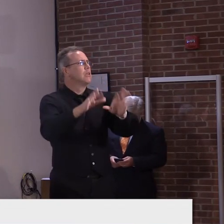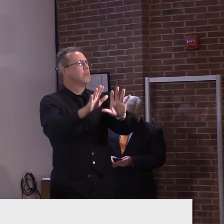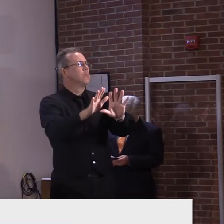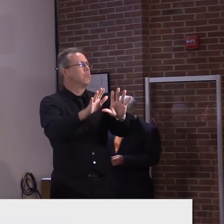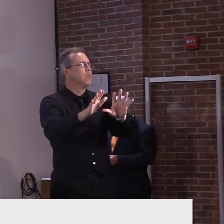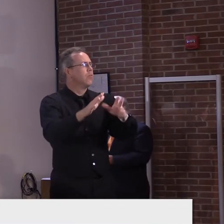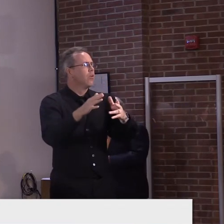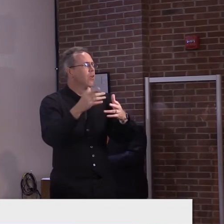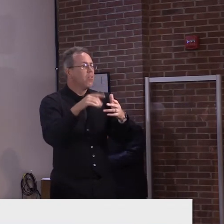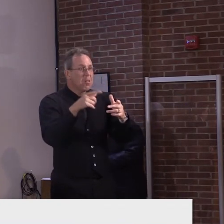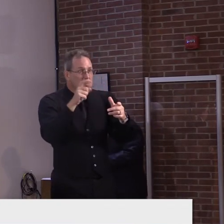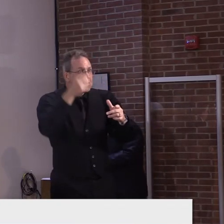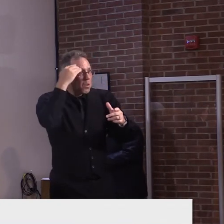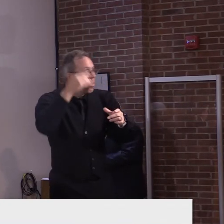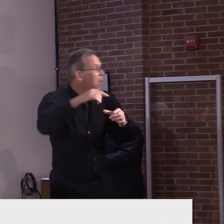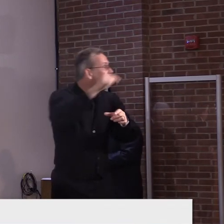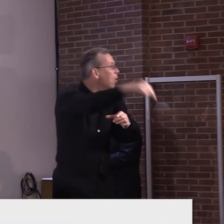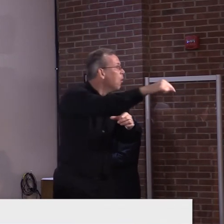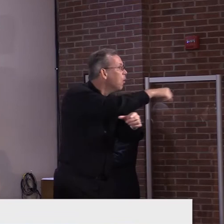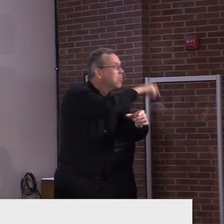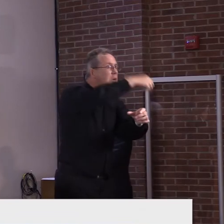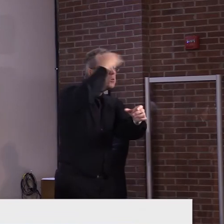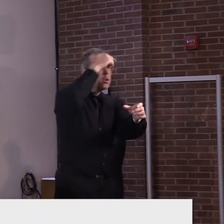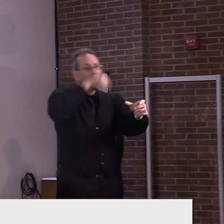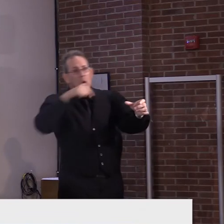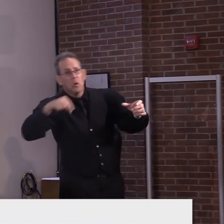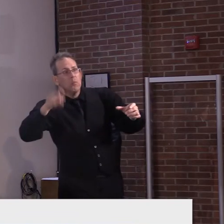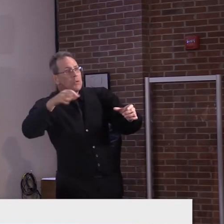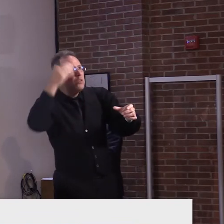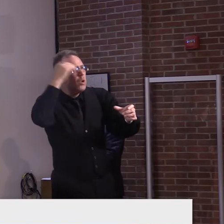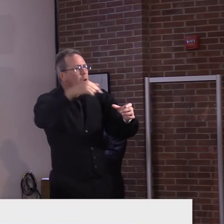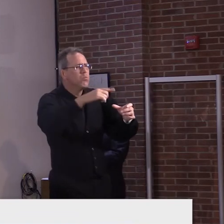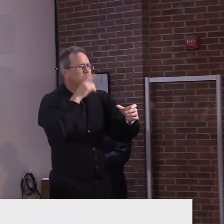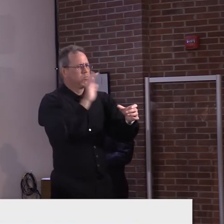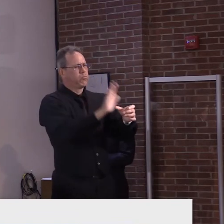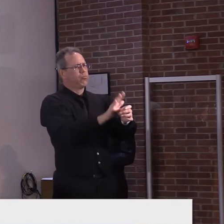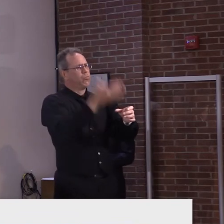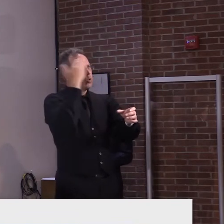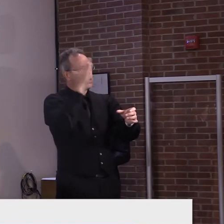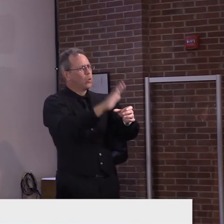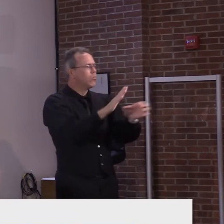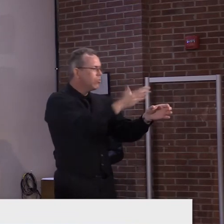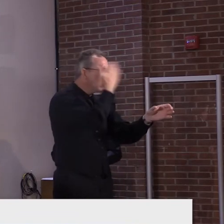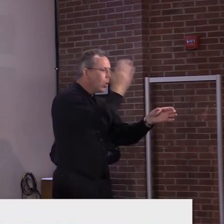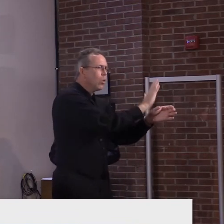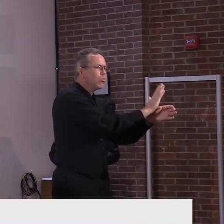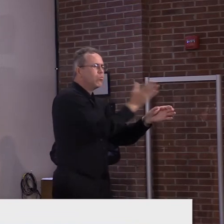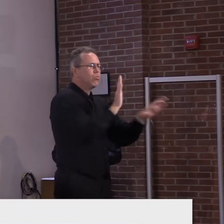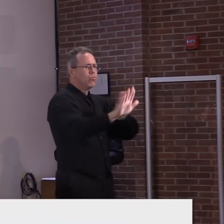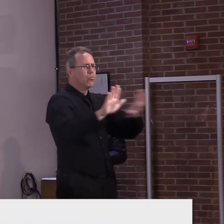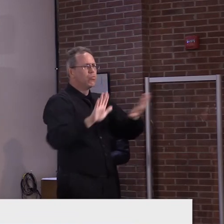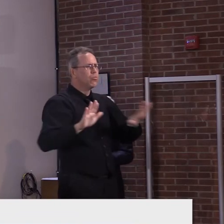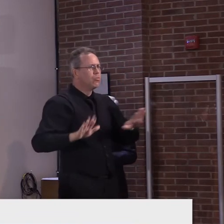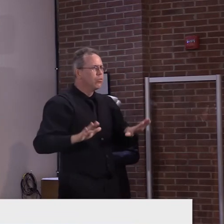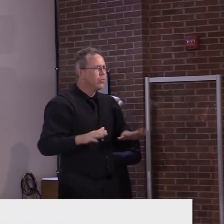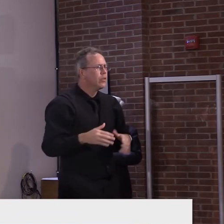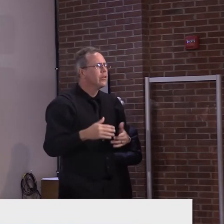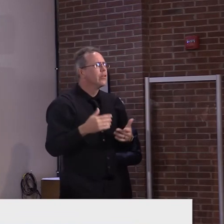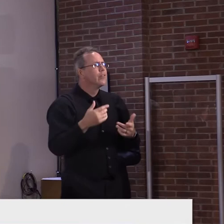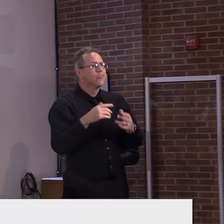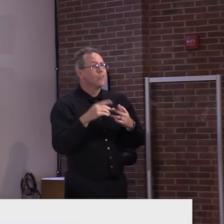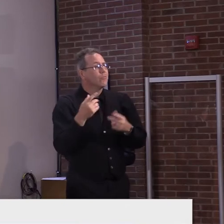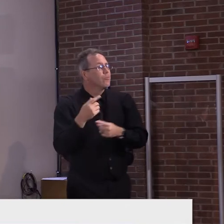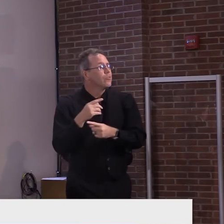communities. So, you know, we do our best to provide that to school districts. And I know Dr. Lean and his team does that. I do it on a